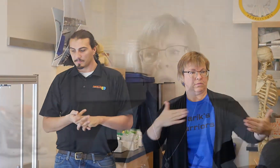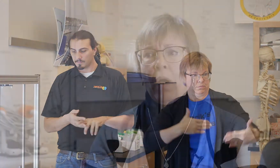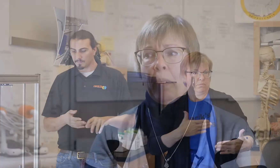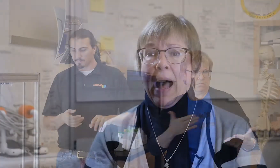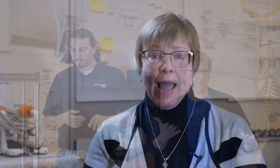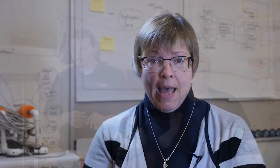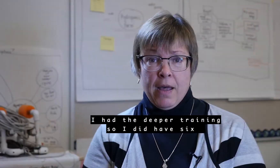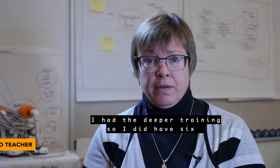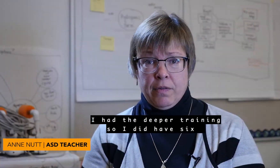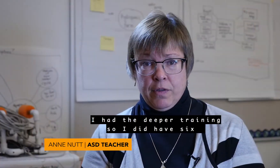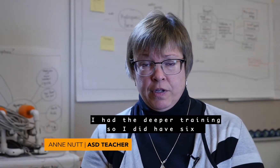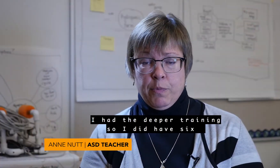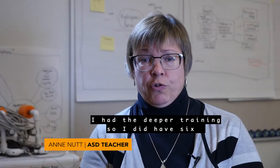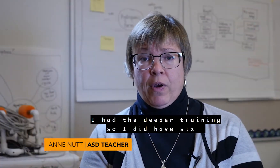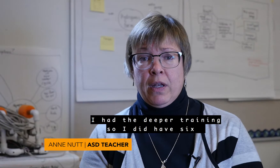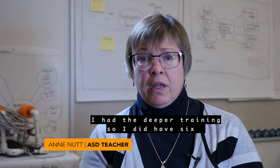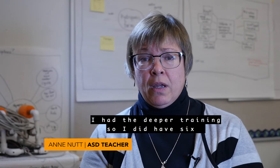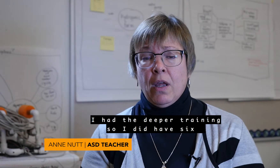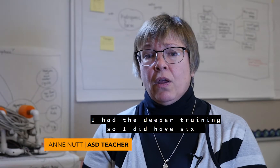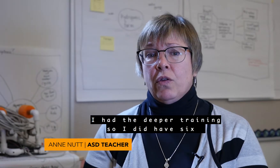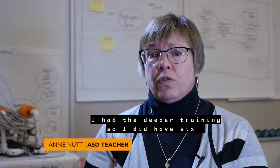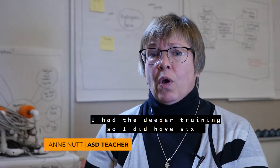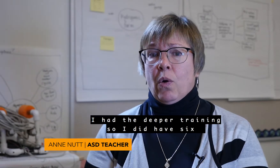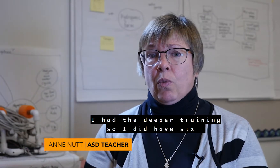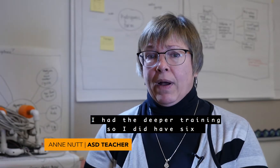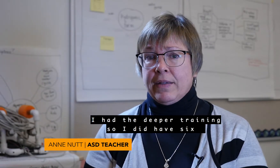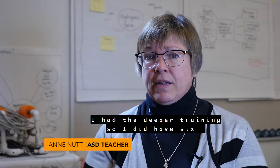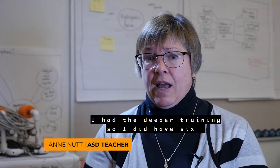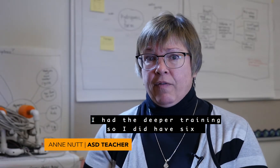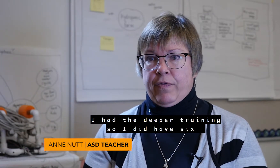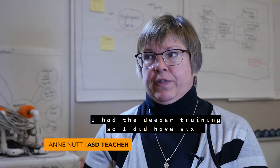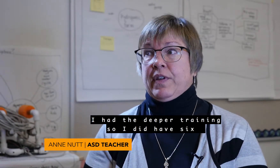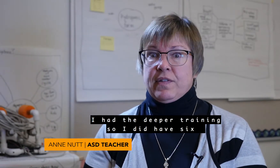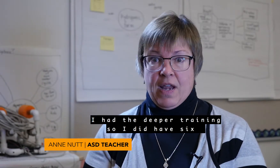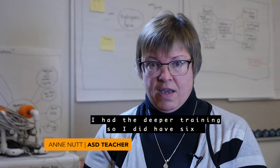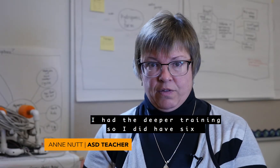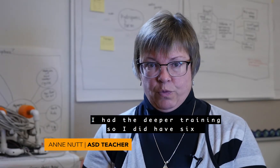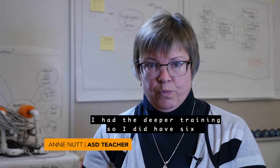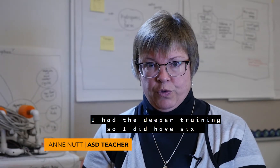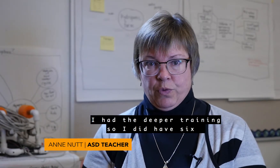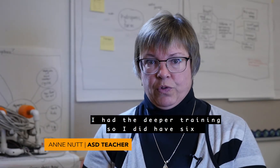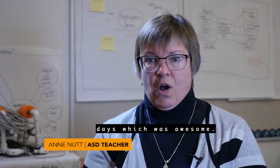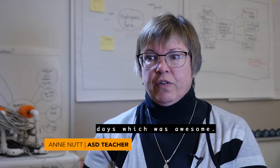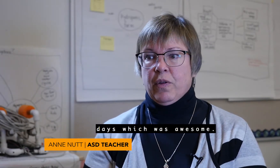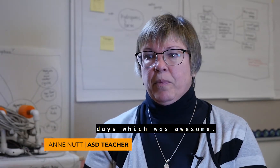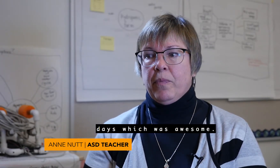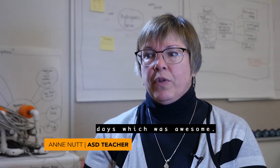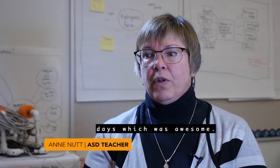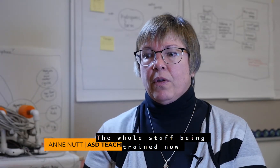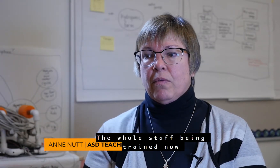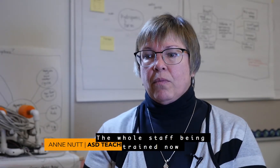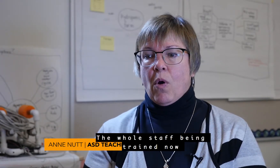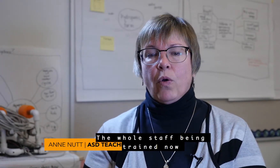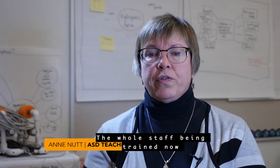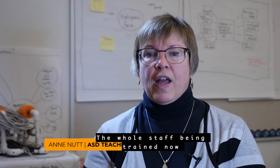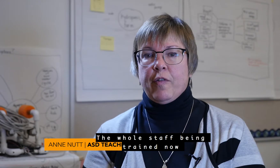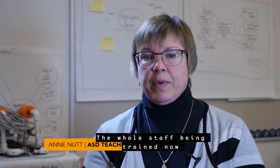I had the deeper training, so I did have six days, which was awesome. The whole staff being